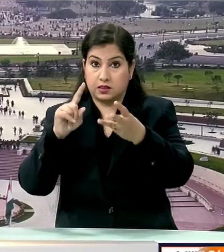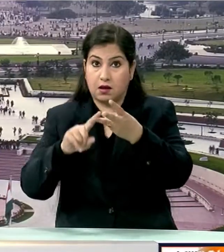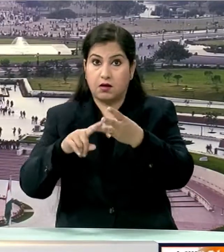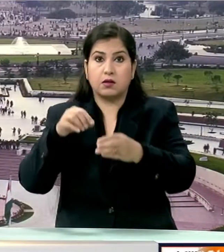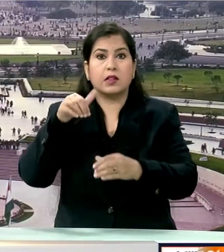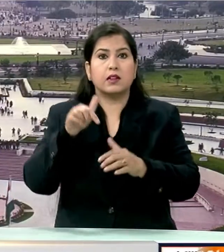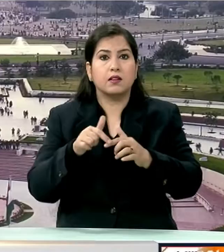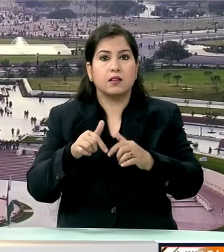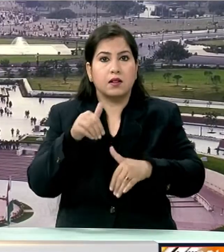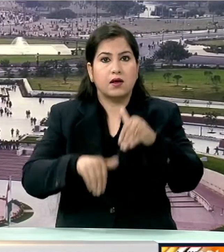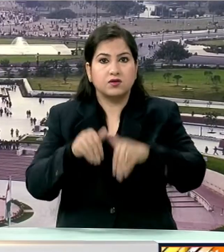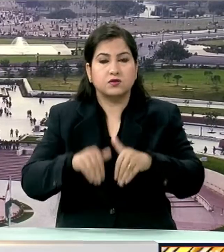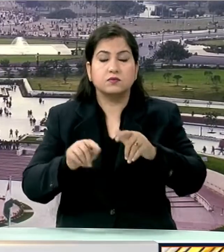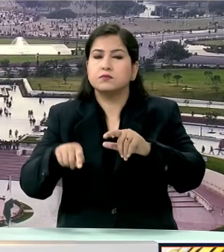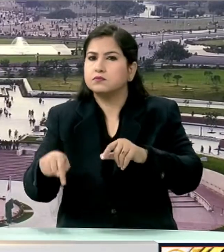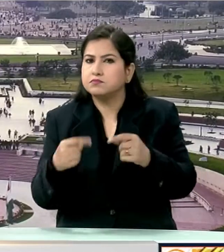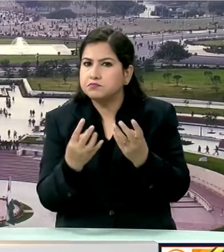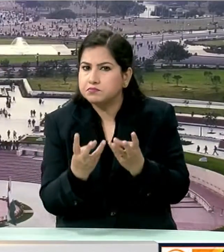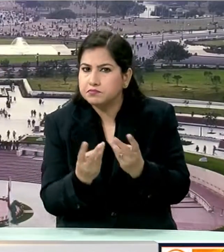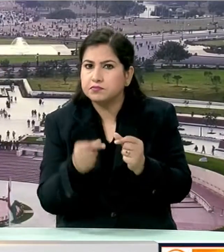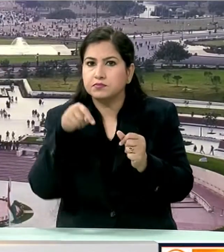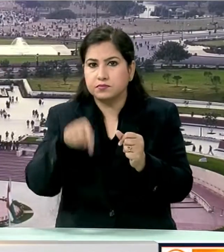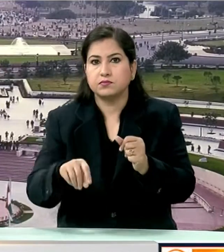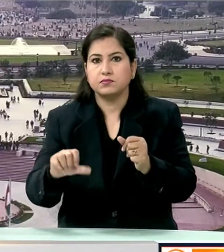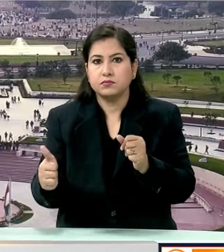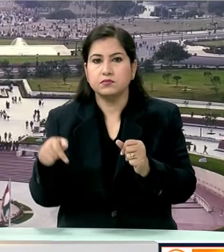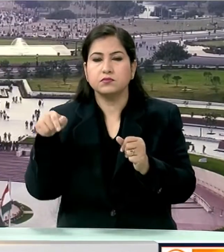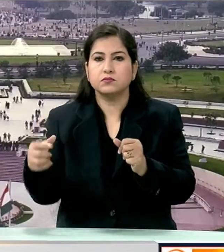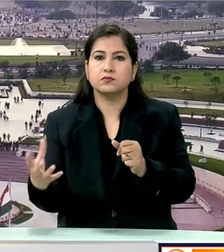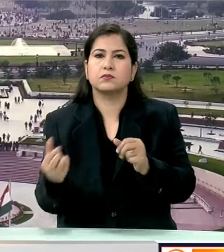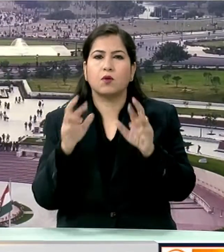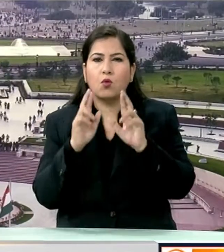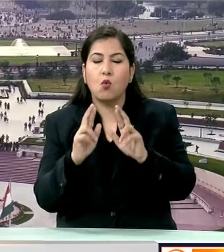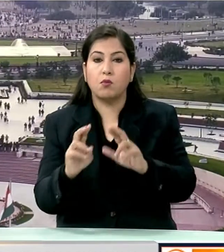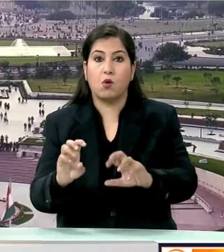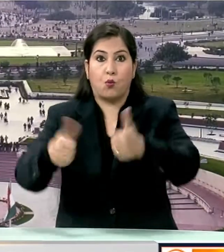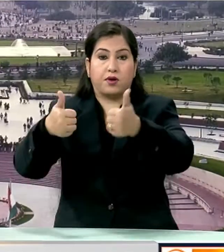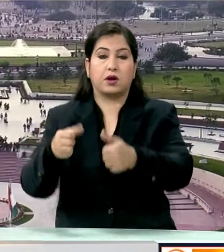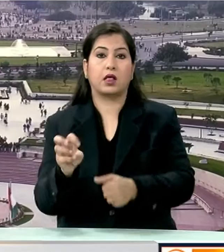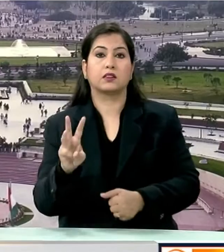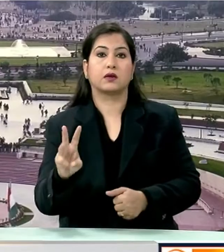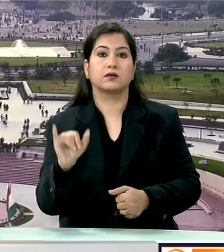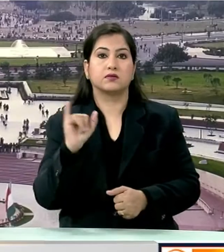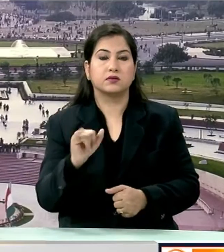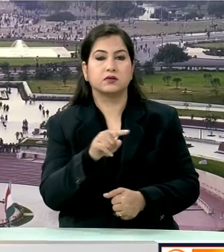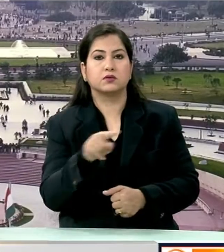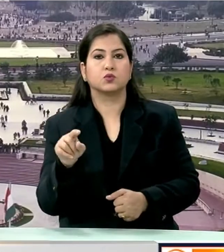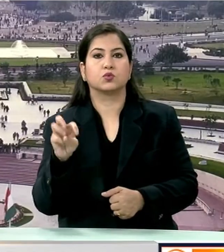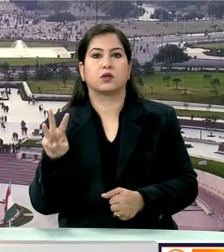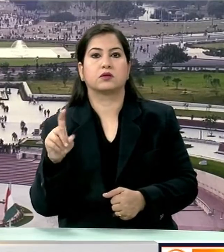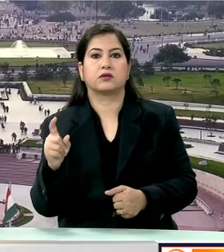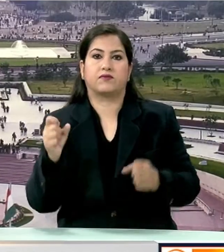in a year. According to exit polls, Netanyahu's right-wing Likud party is expected to win 36 to 37